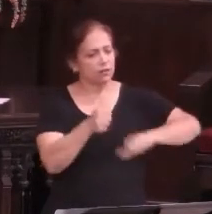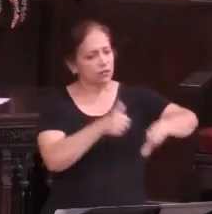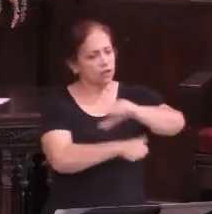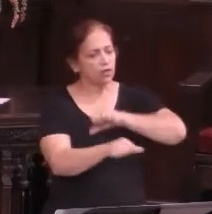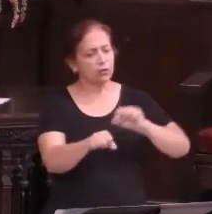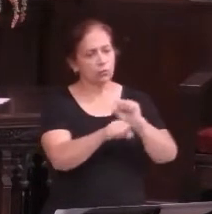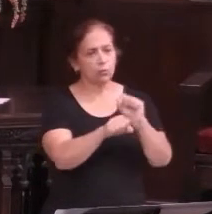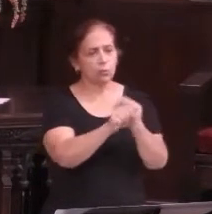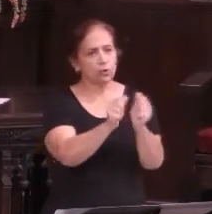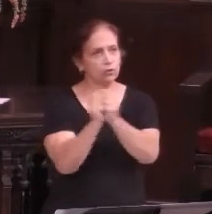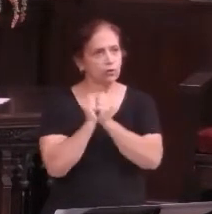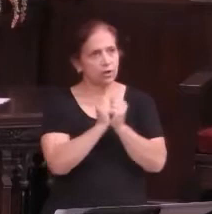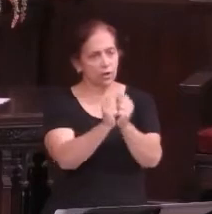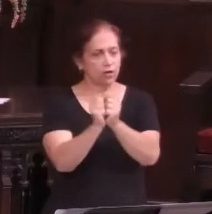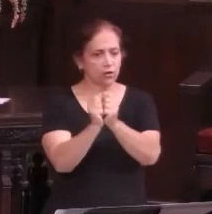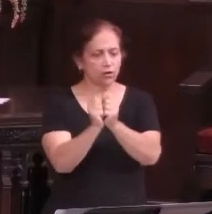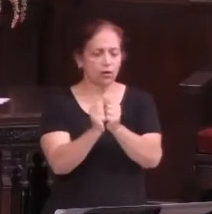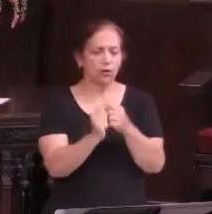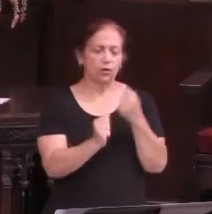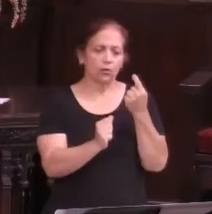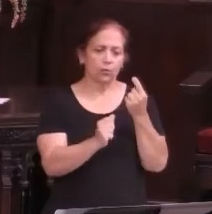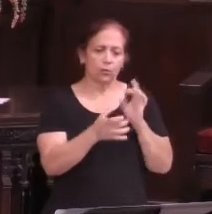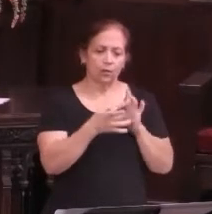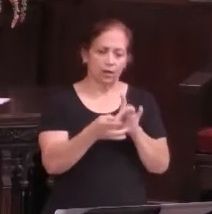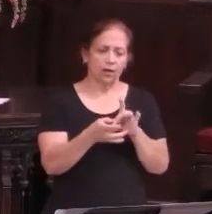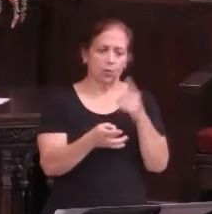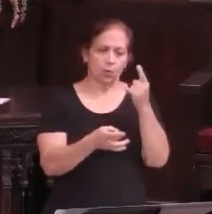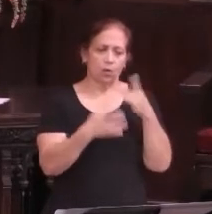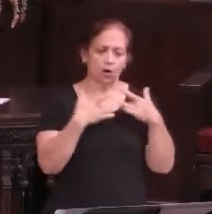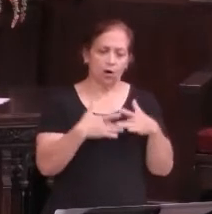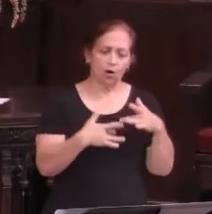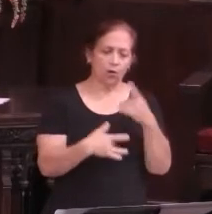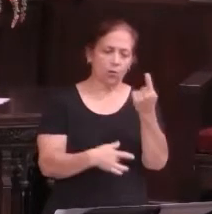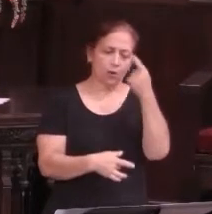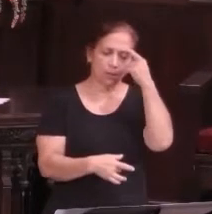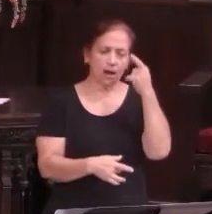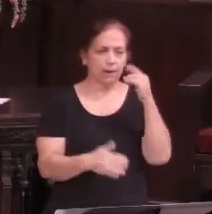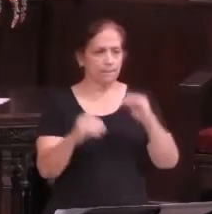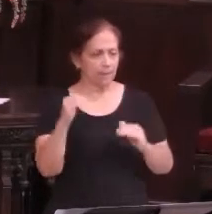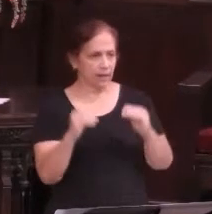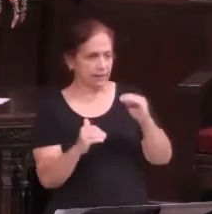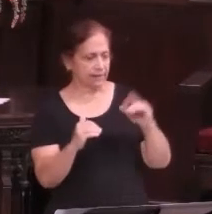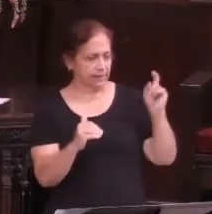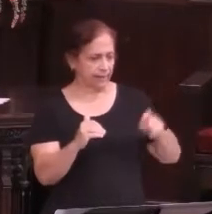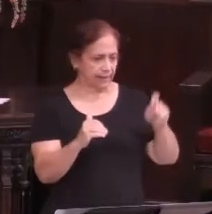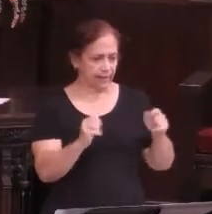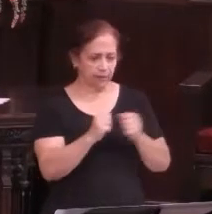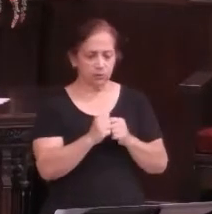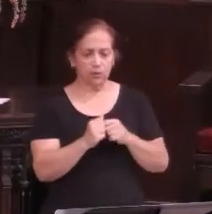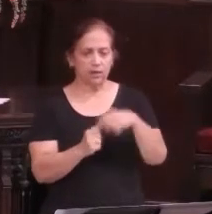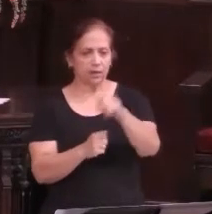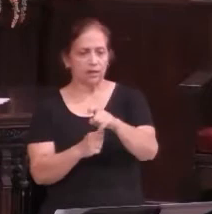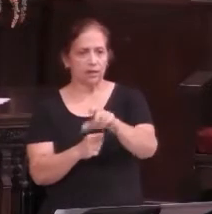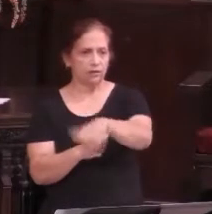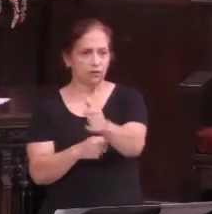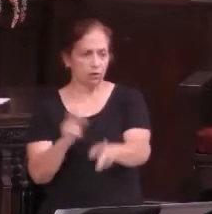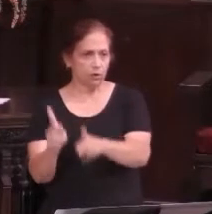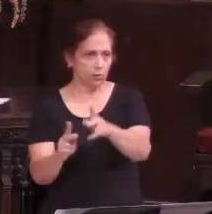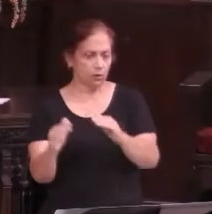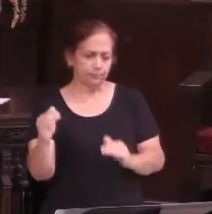work together with one heart and mind, balancing our needs with the needs of those around